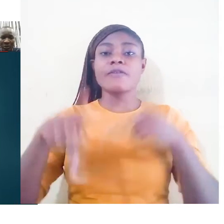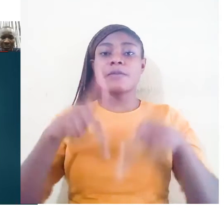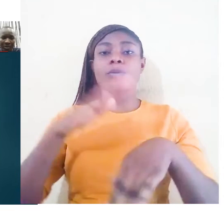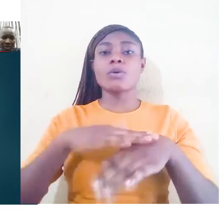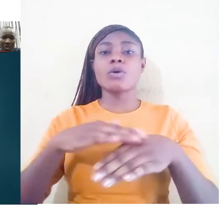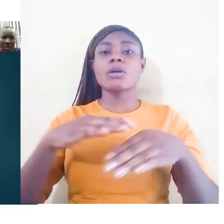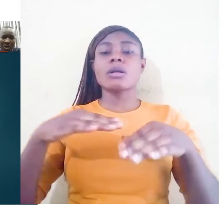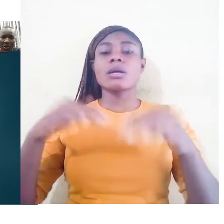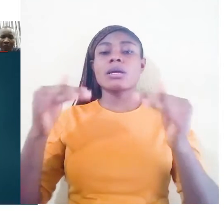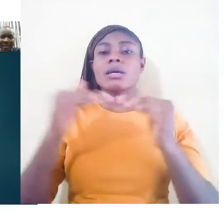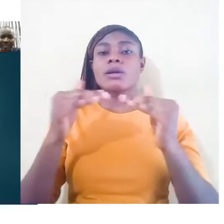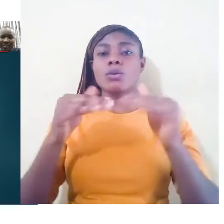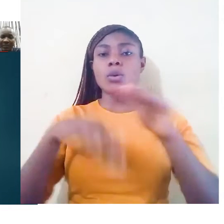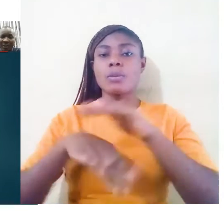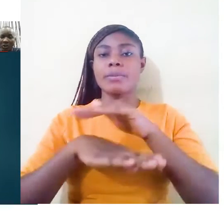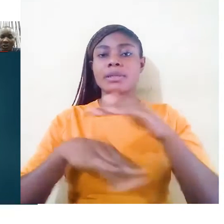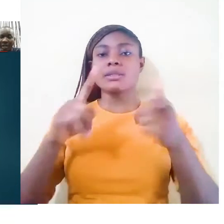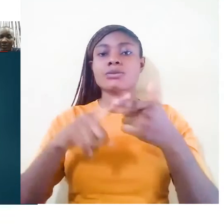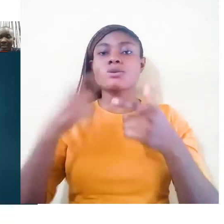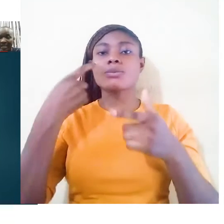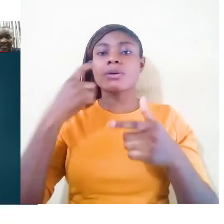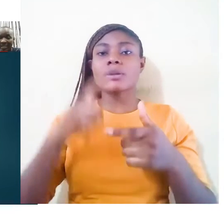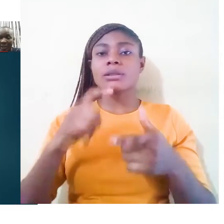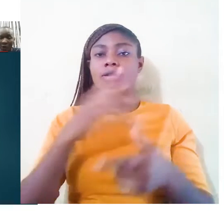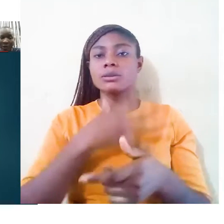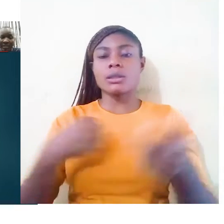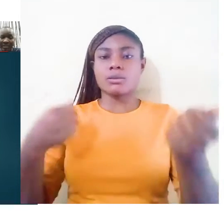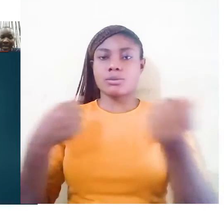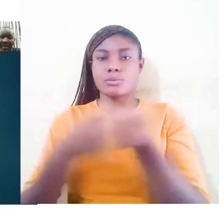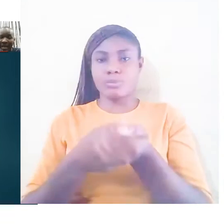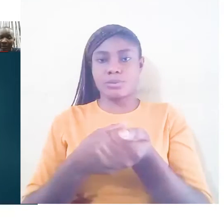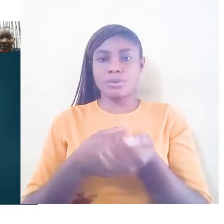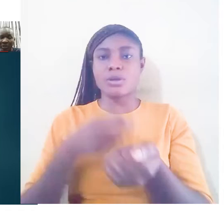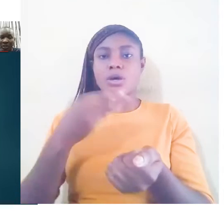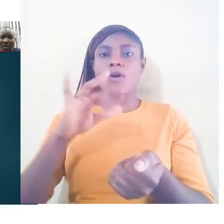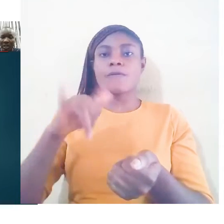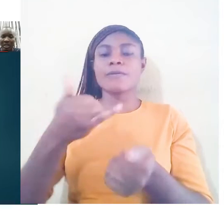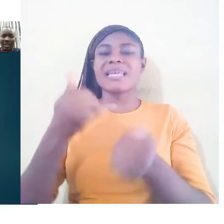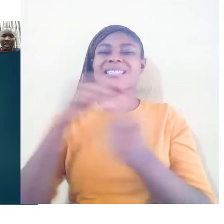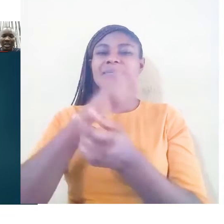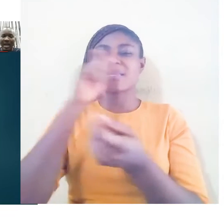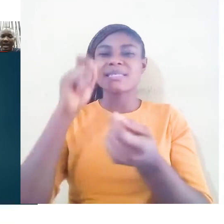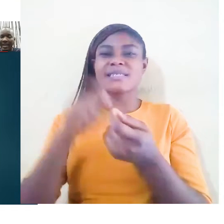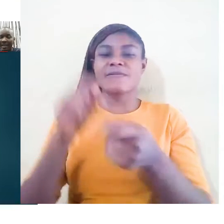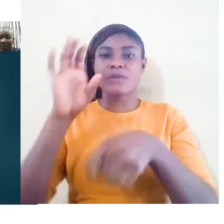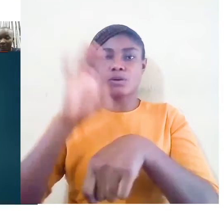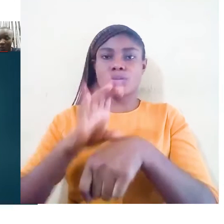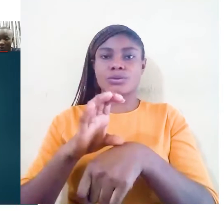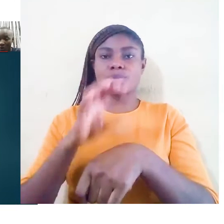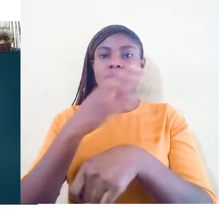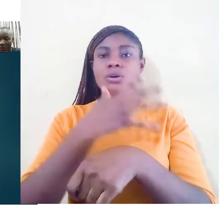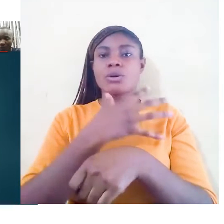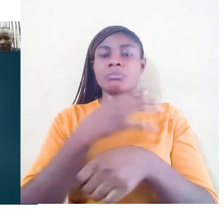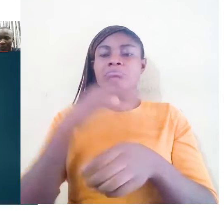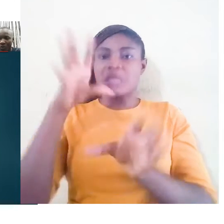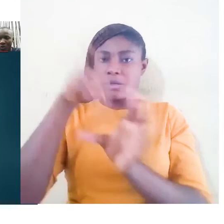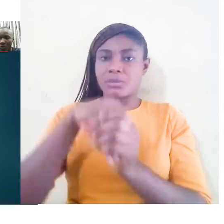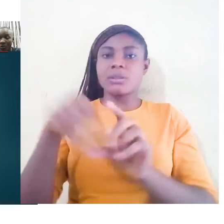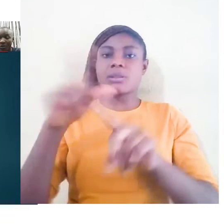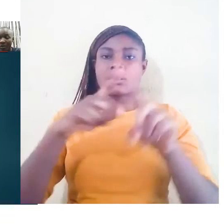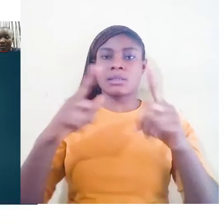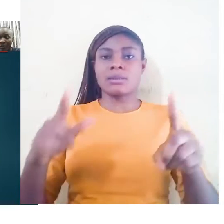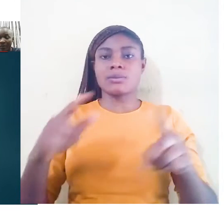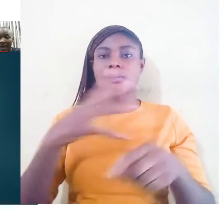recognition and support of their specific cultural linguistic identity, including sign language and deaf culture.